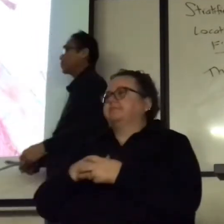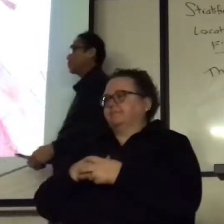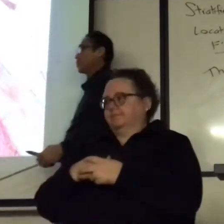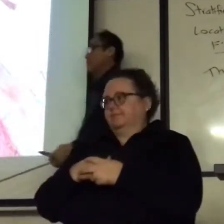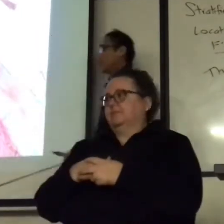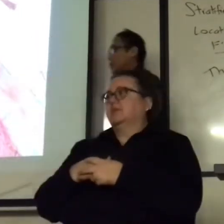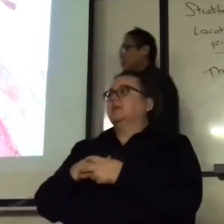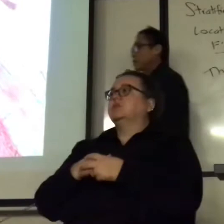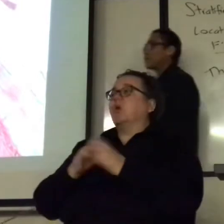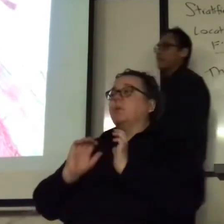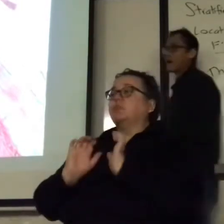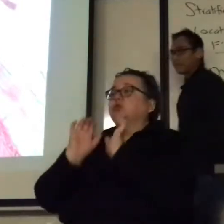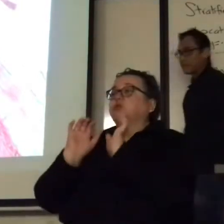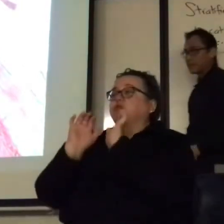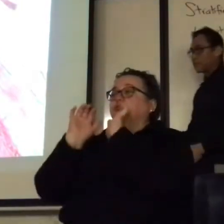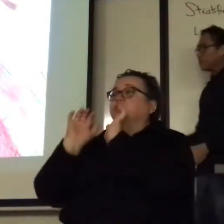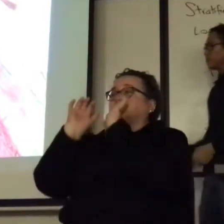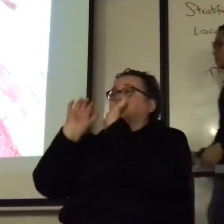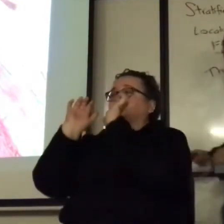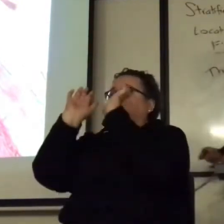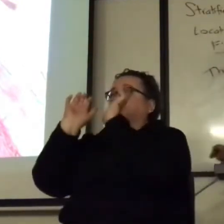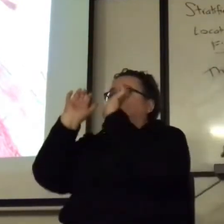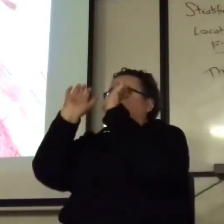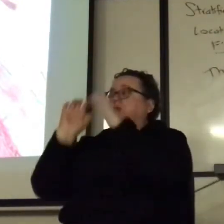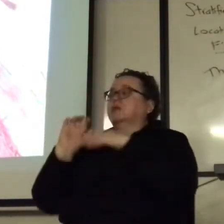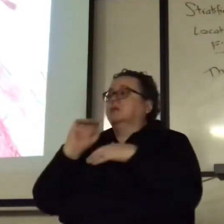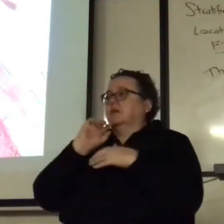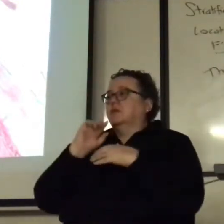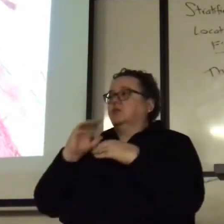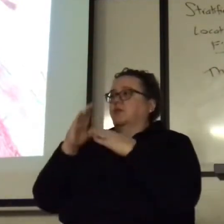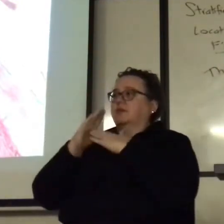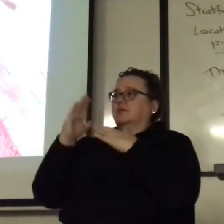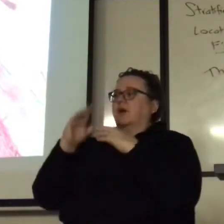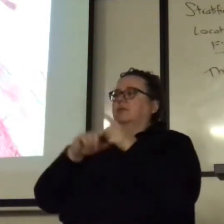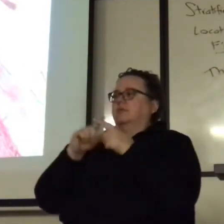they get sloughed off in, disc formation.